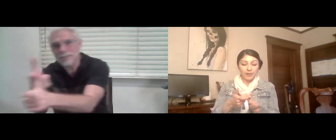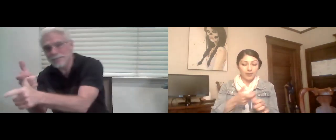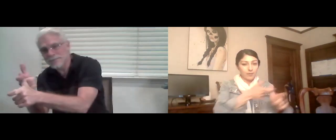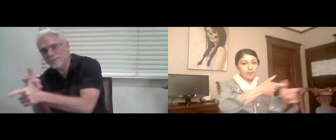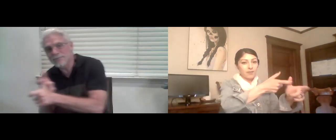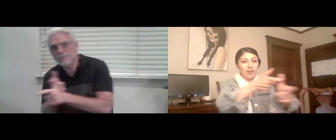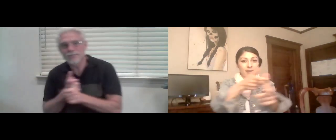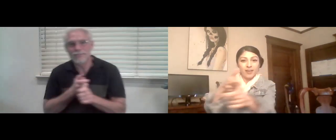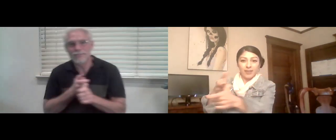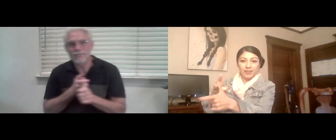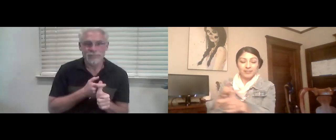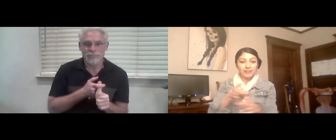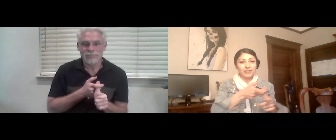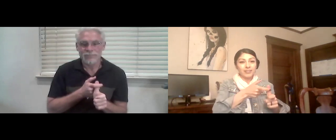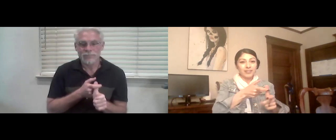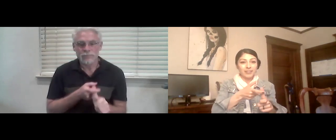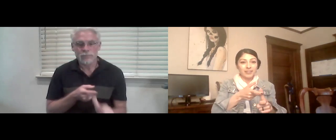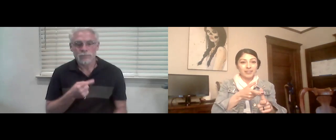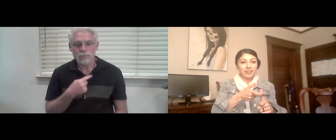around.